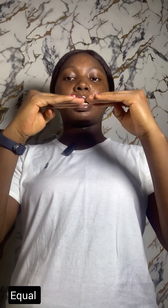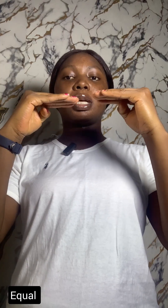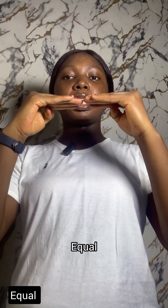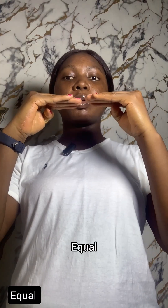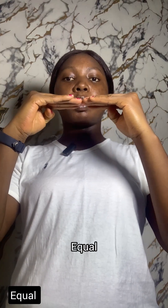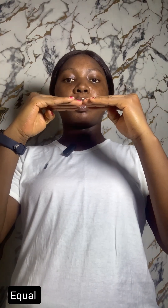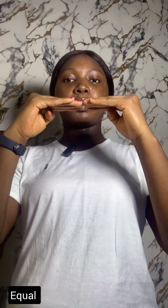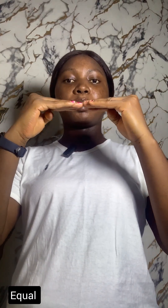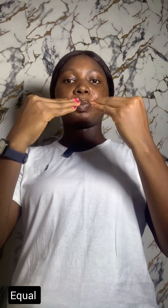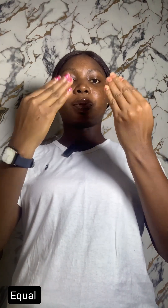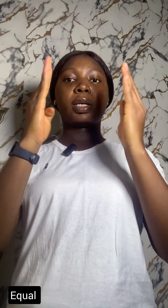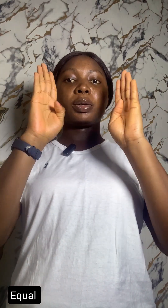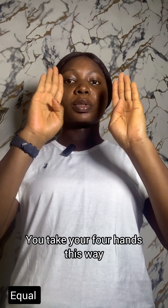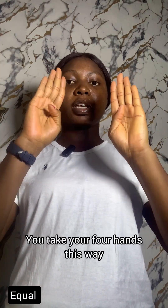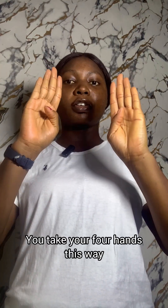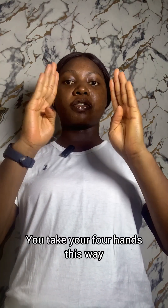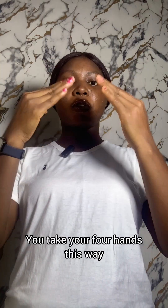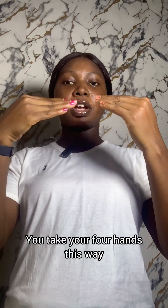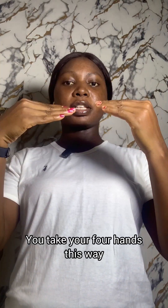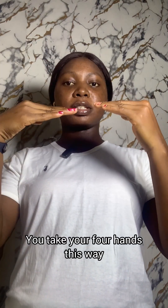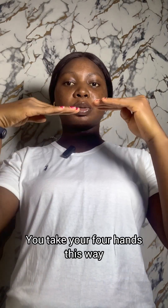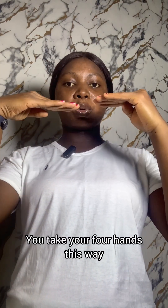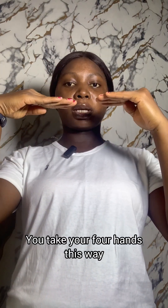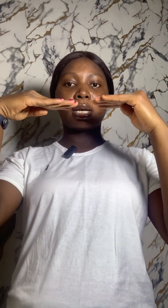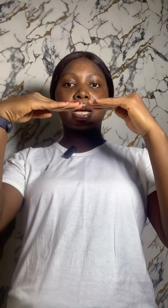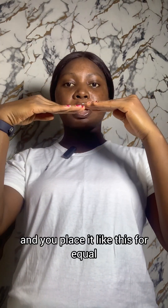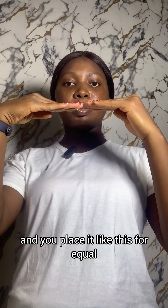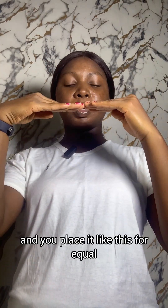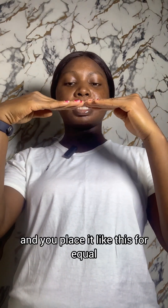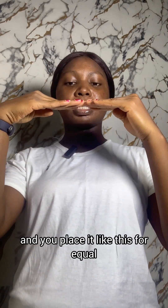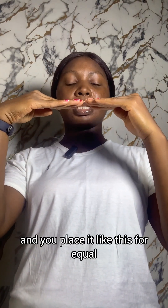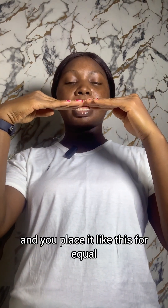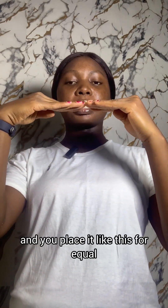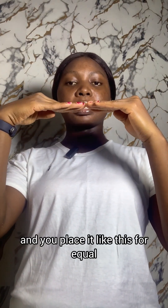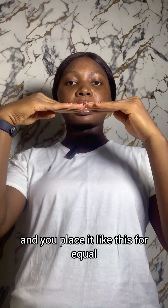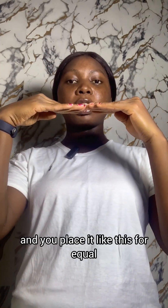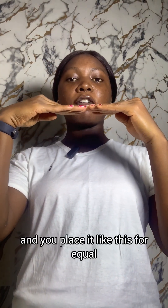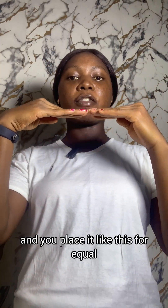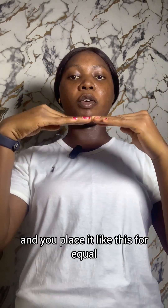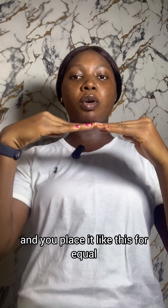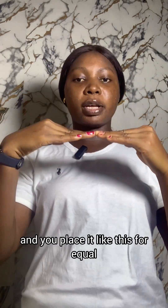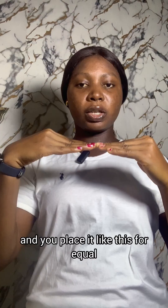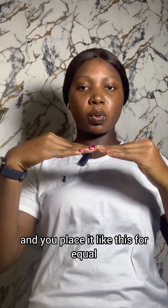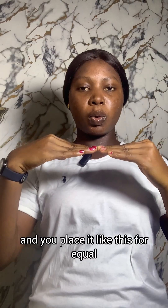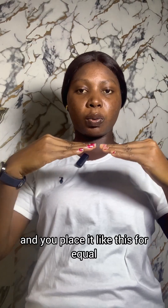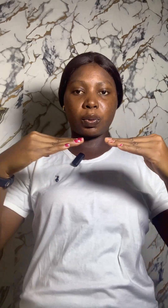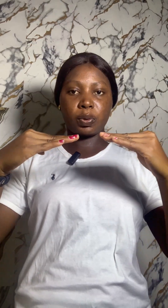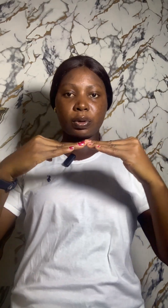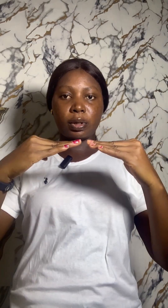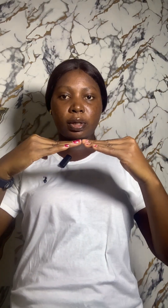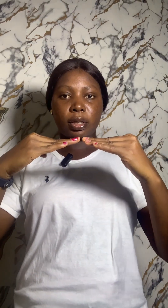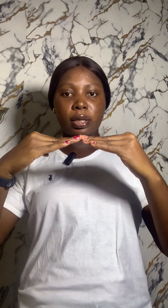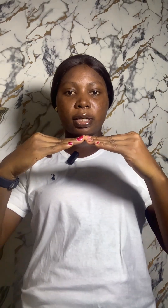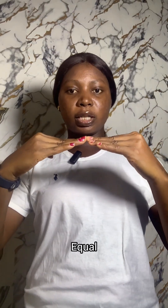Equal. You take your 4 hands this way and you place it like this for equal,